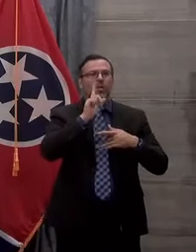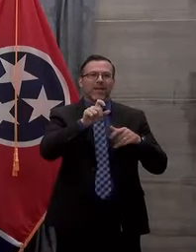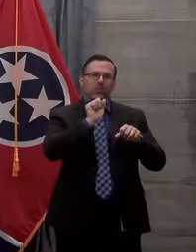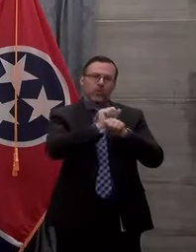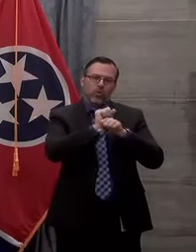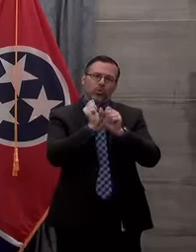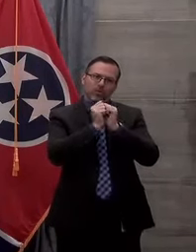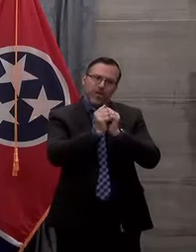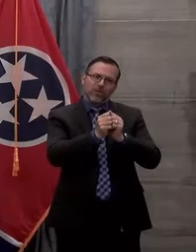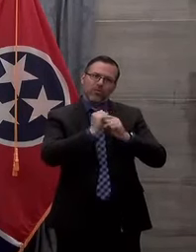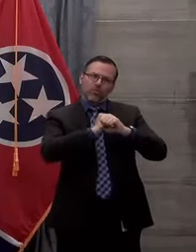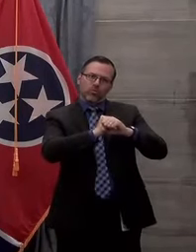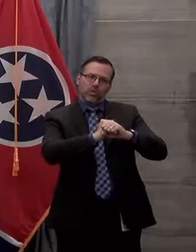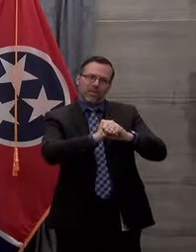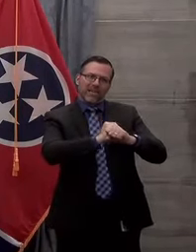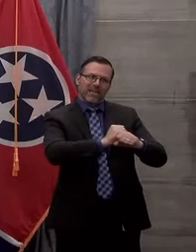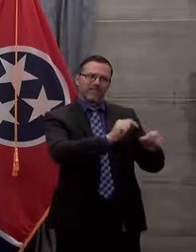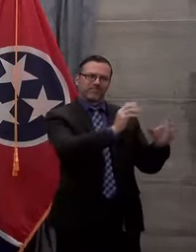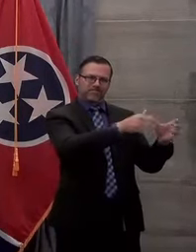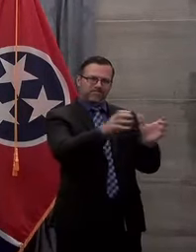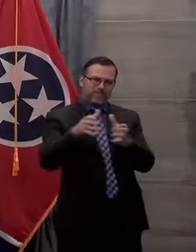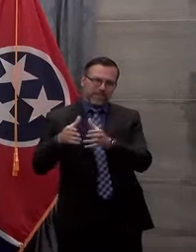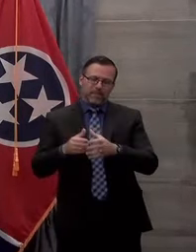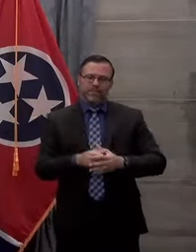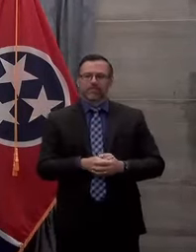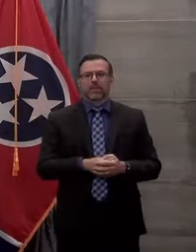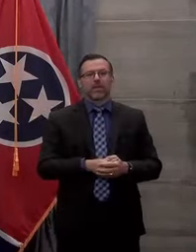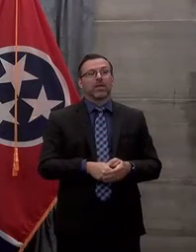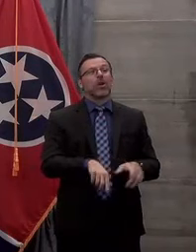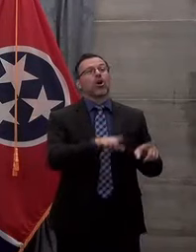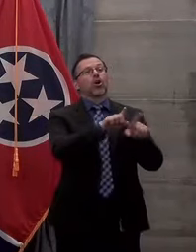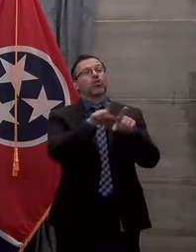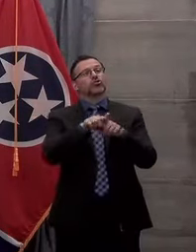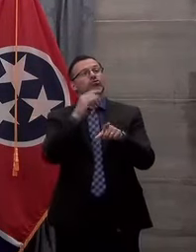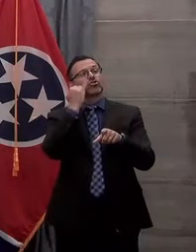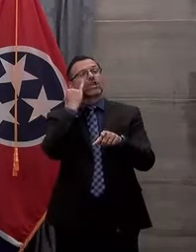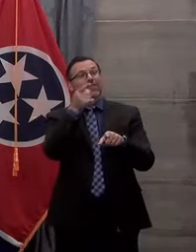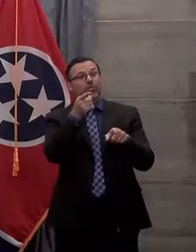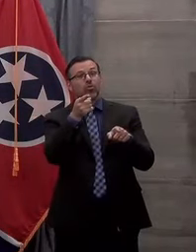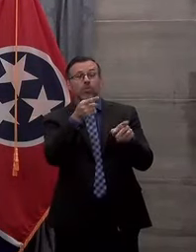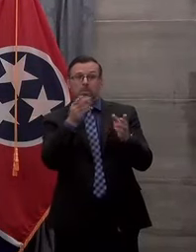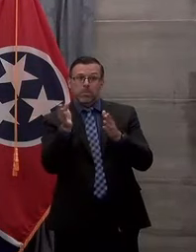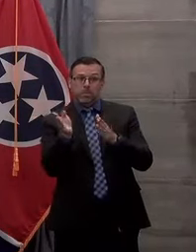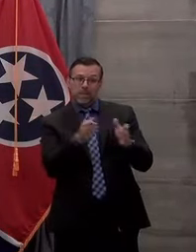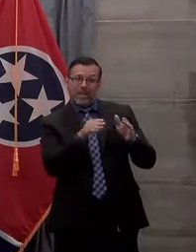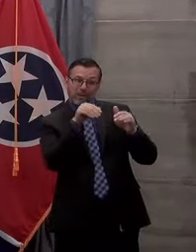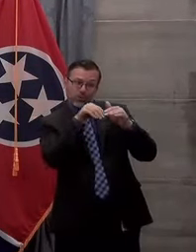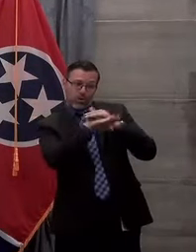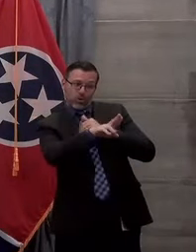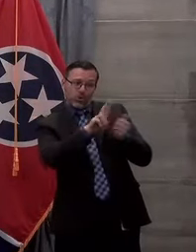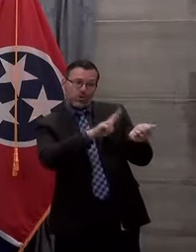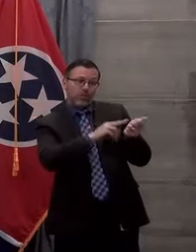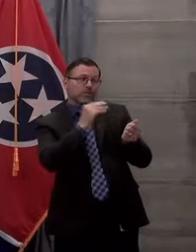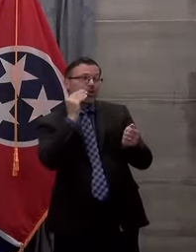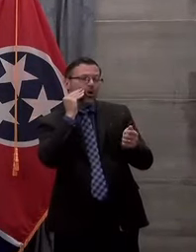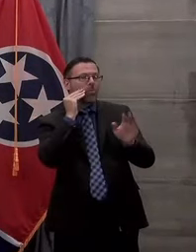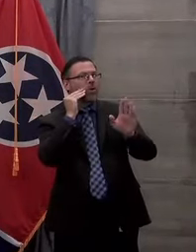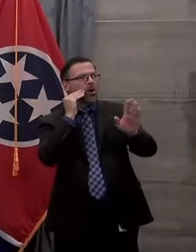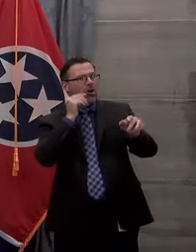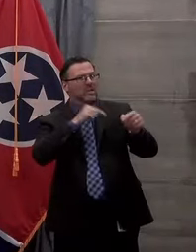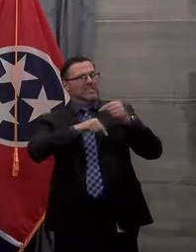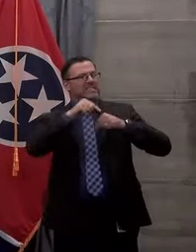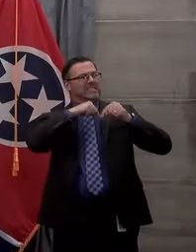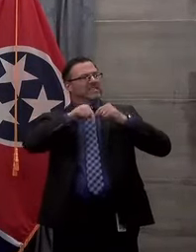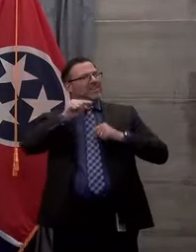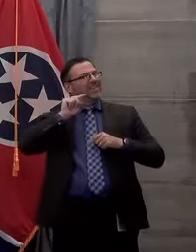that we protect them. If you are going to visit as well, get a test. You know, testing, and I'll say